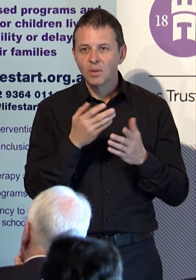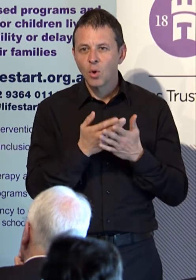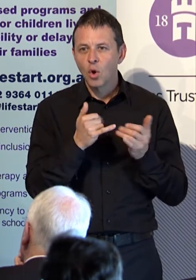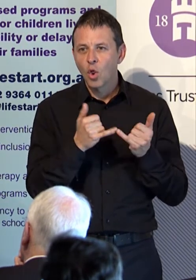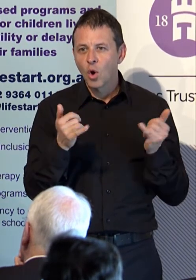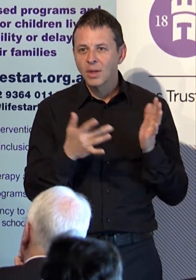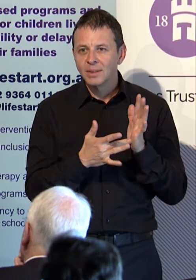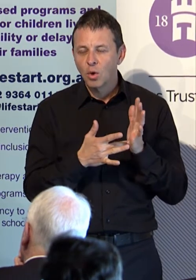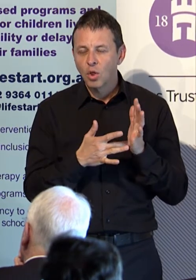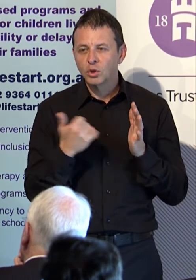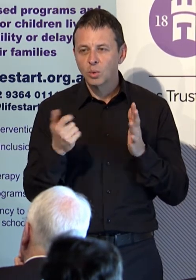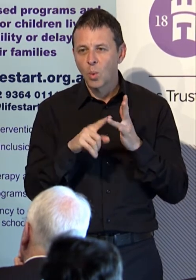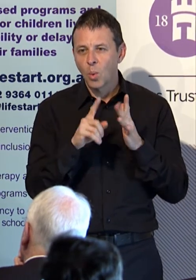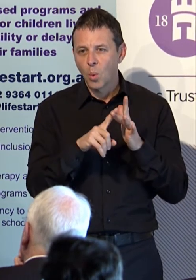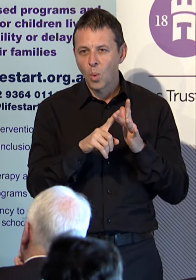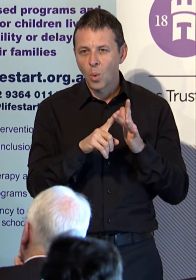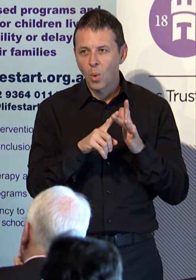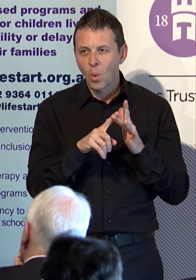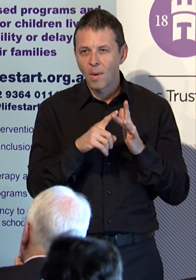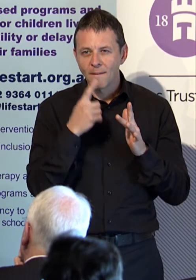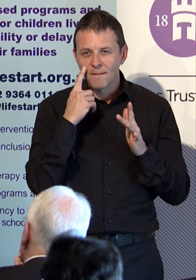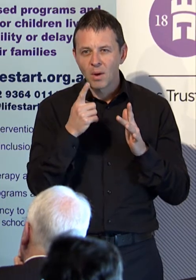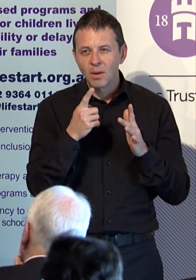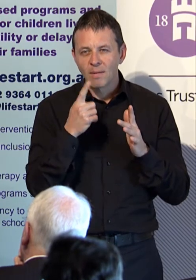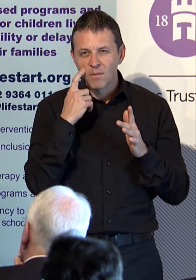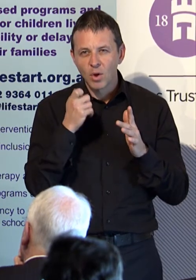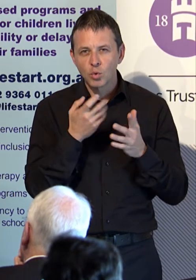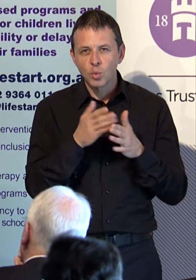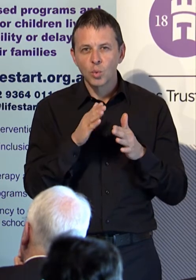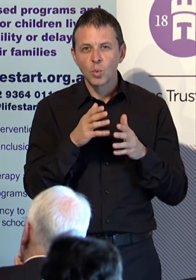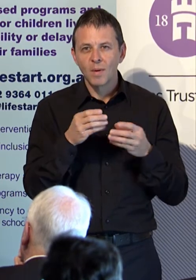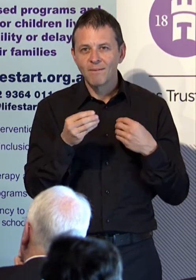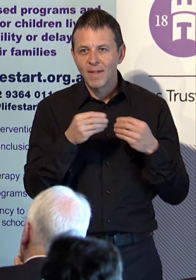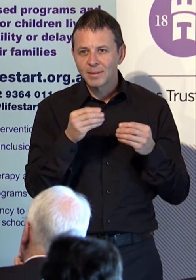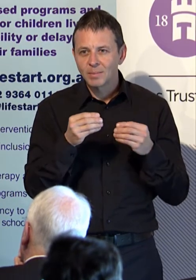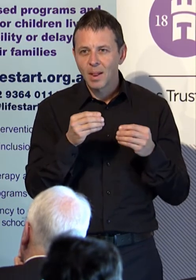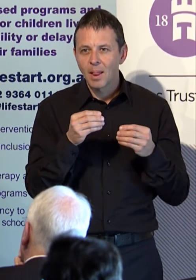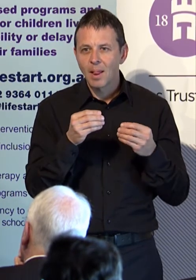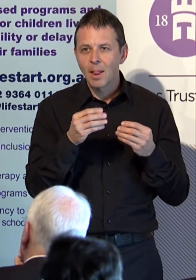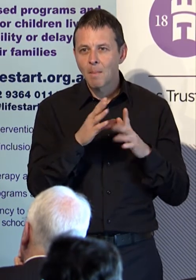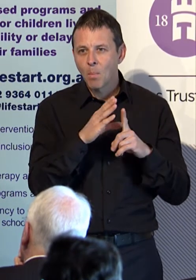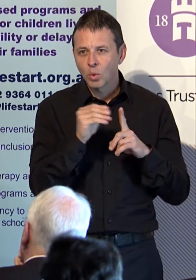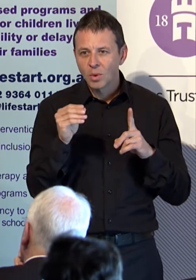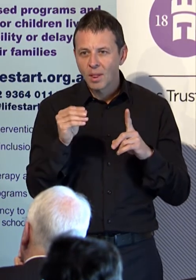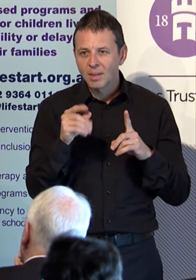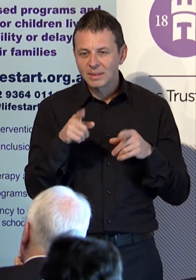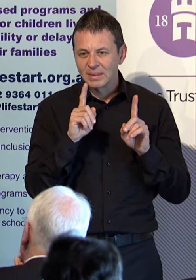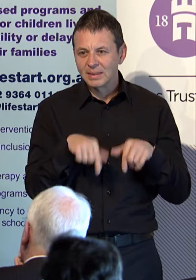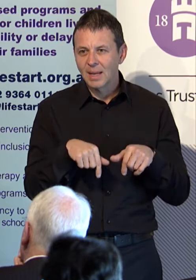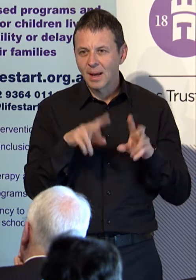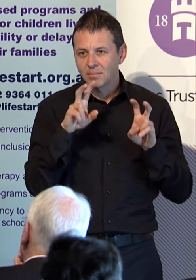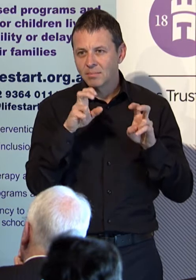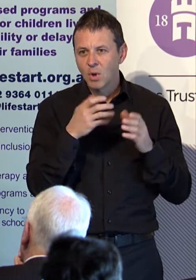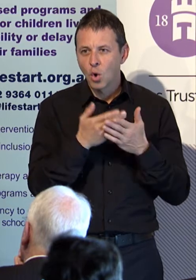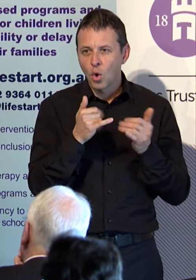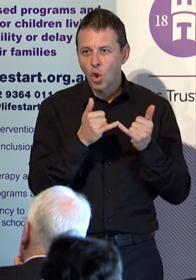looked at ways that we can provide familiar and flexible models and opportunities for networking and intervention. What started off as just online therapy